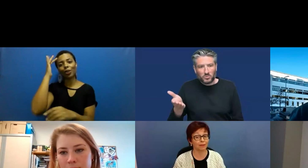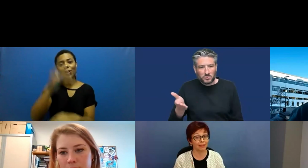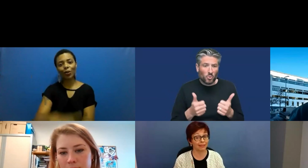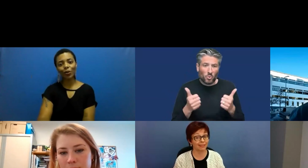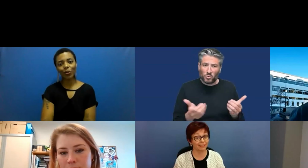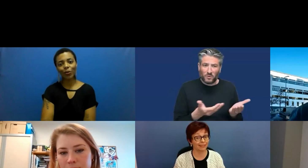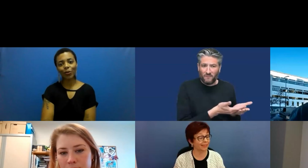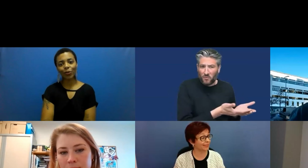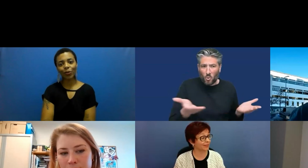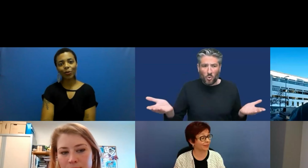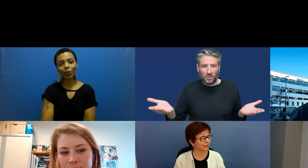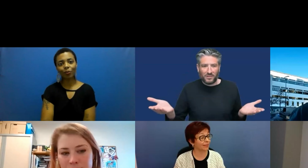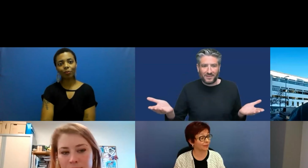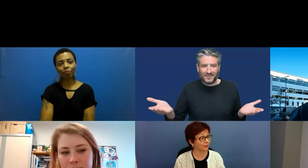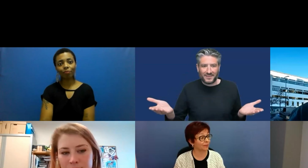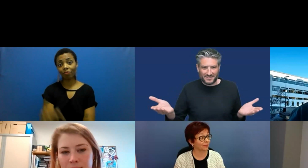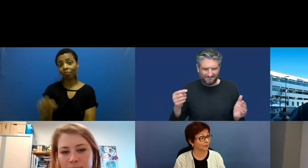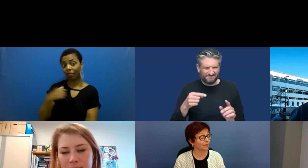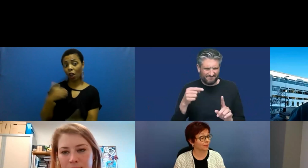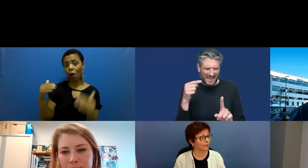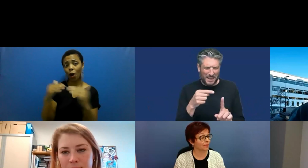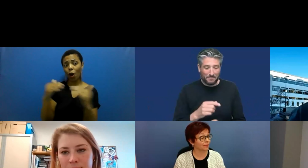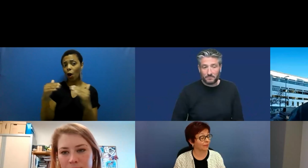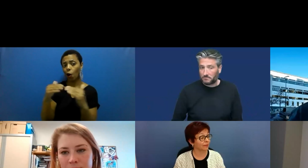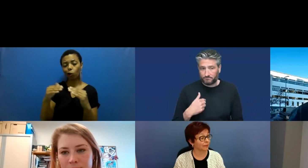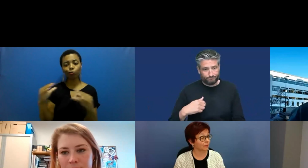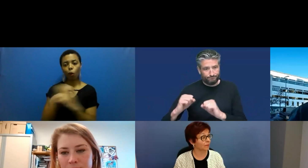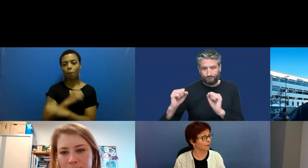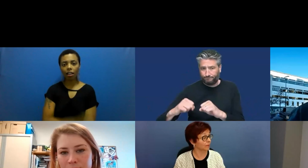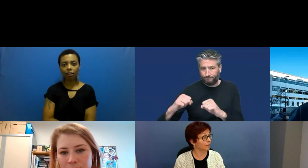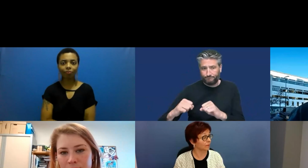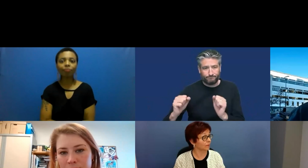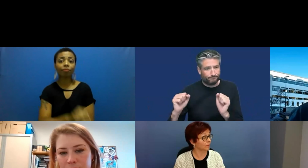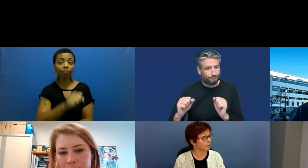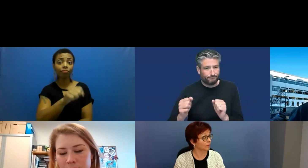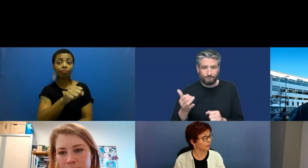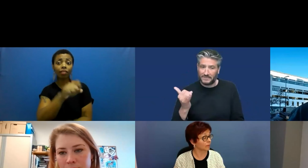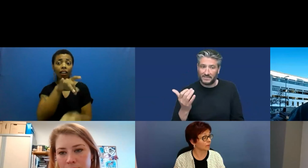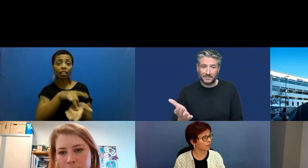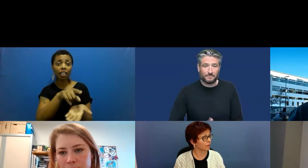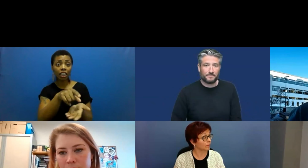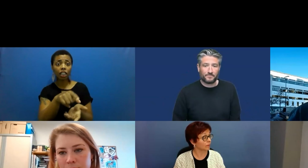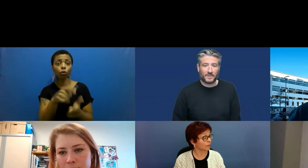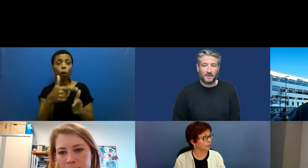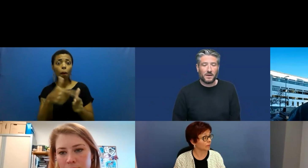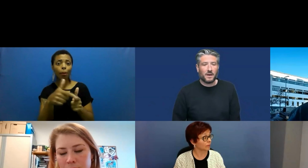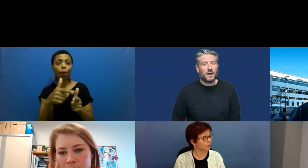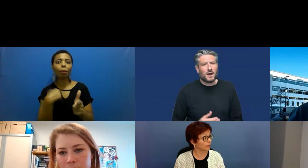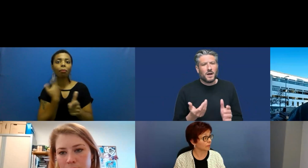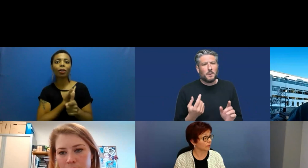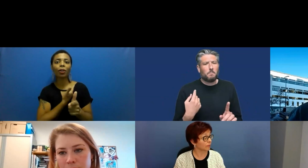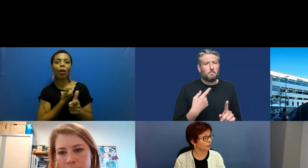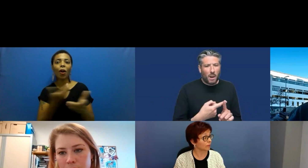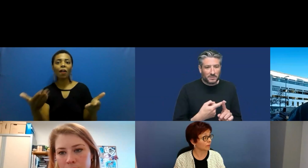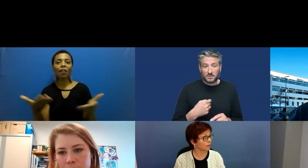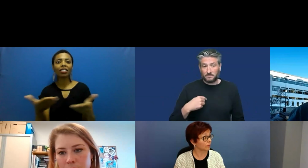yeah, I agree, definitely. Yeah, but then there's also a problem that we have been thinking a lot in this project,